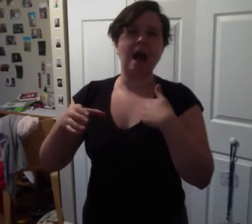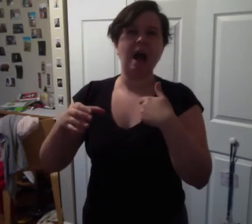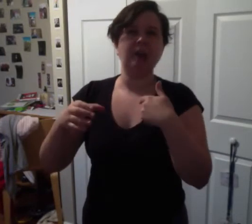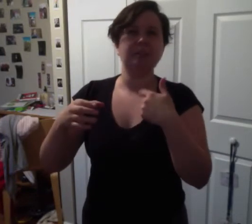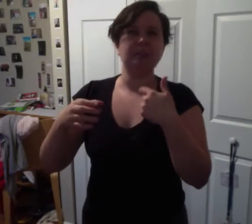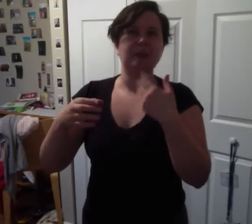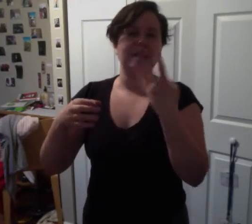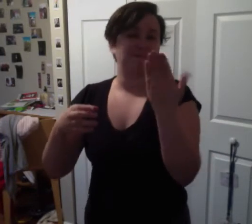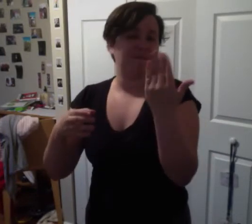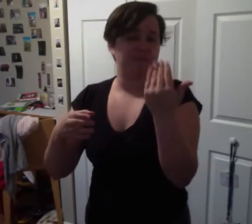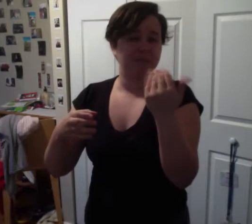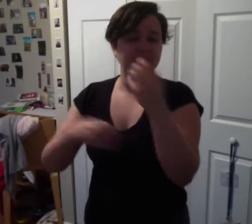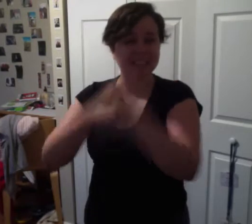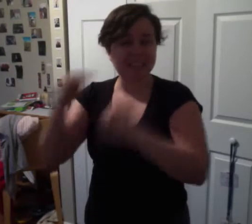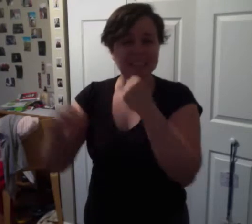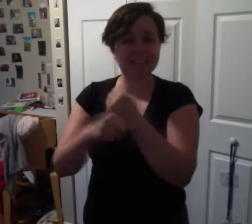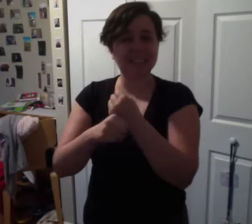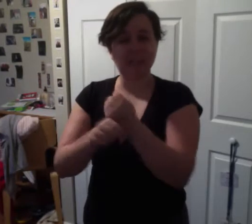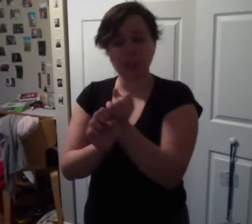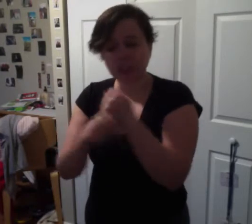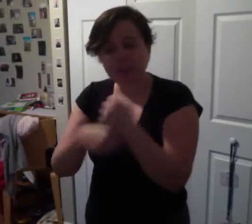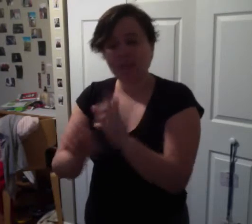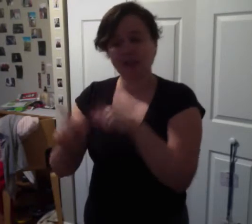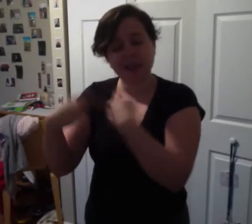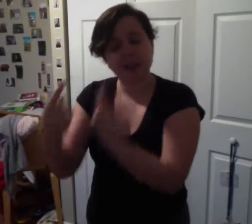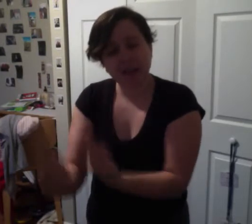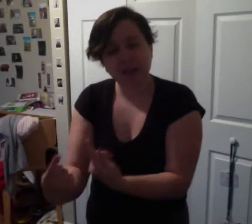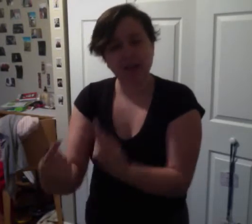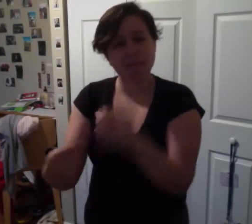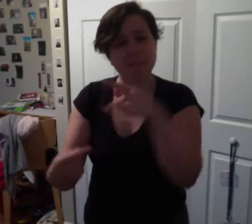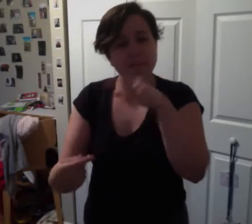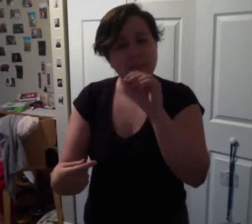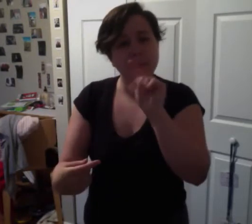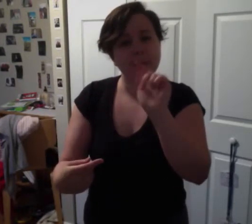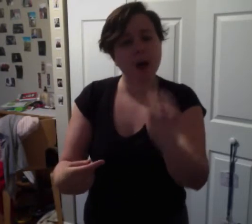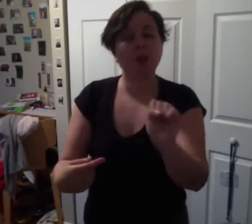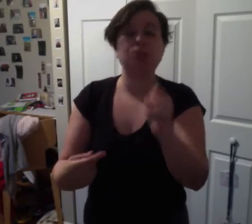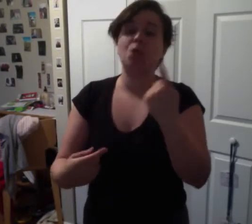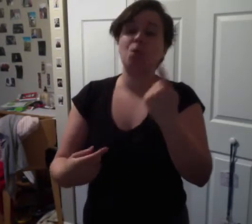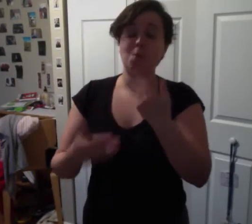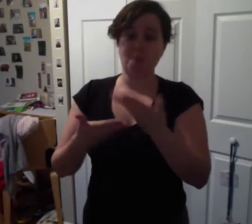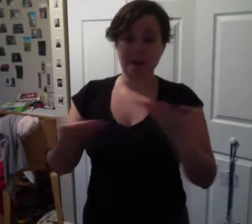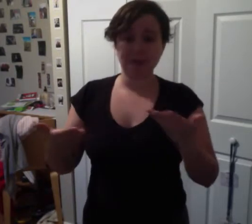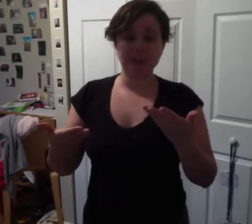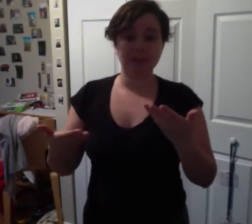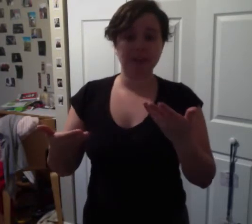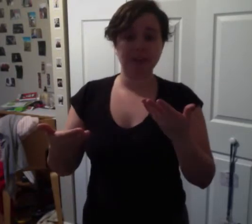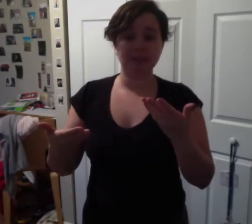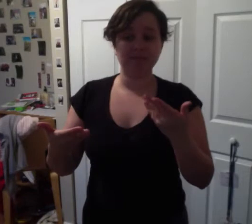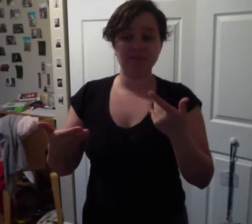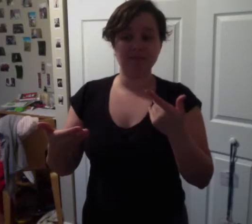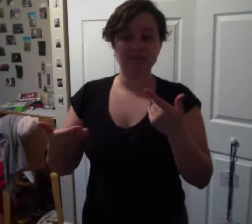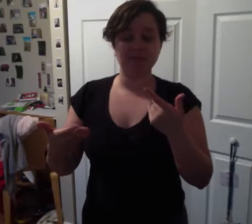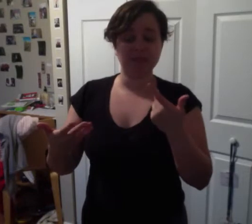my artistic practice and being trained as a potter is that you very quickly learn how to make great things